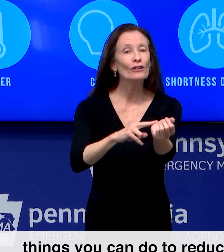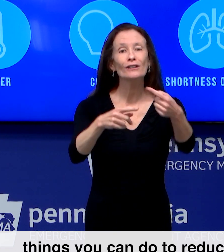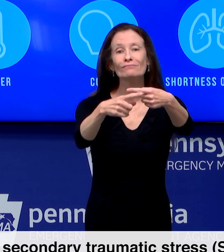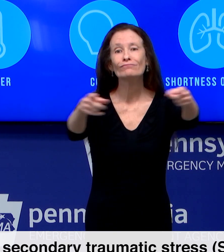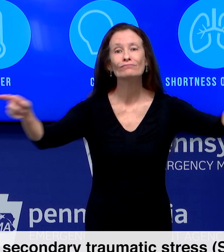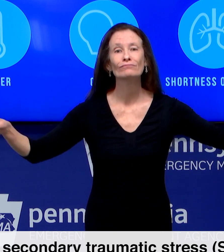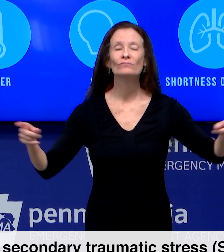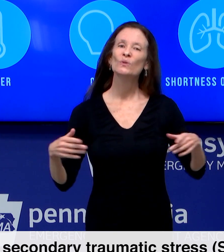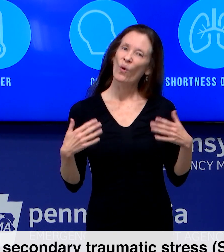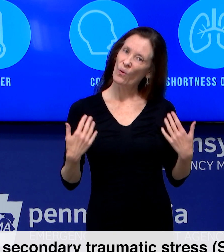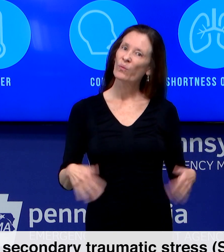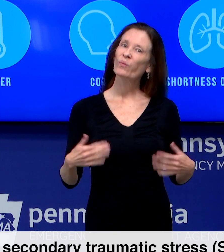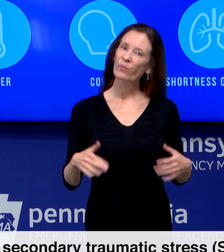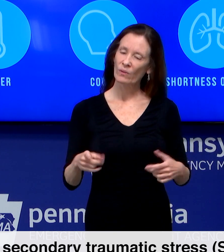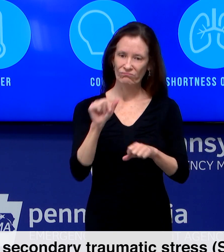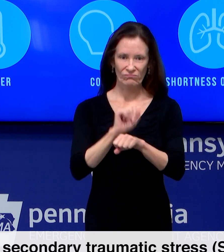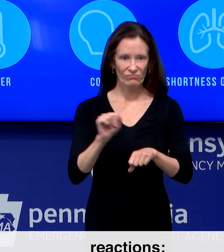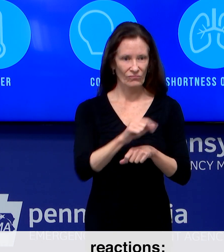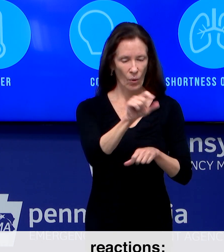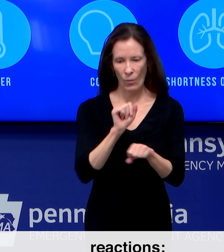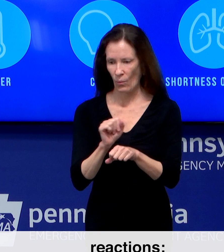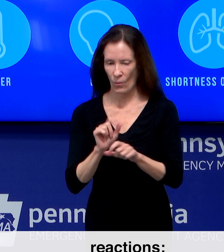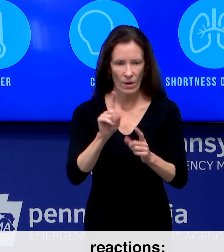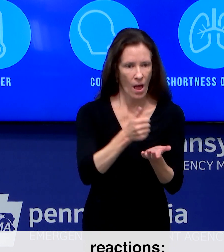reduce secondary traumatic stress, STS, reactions.